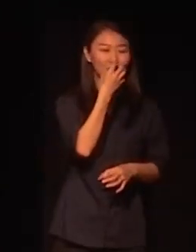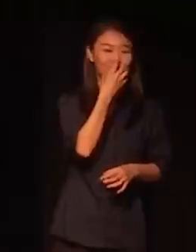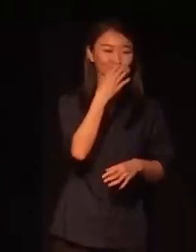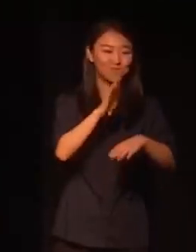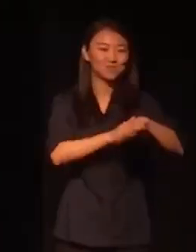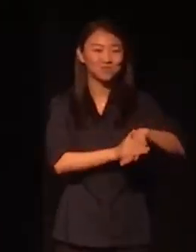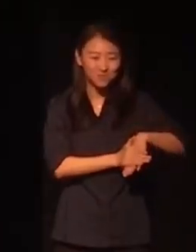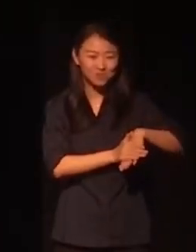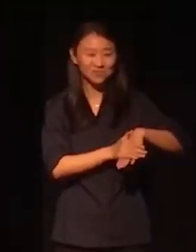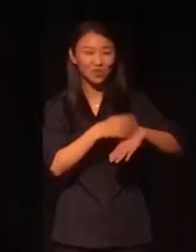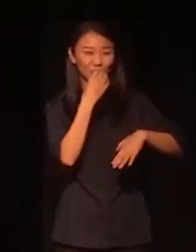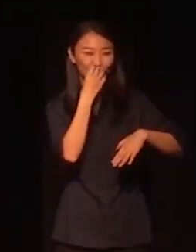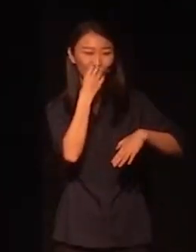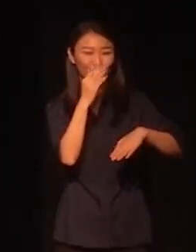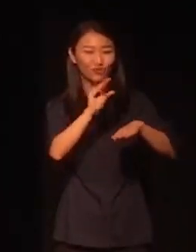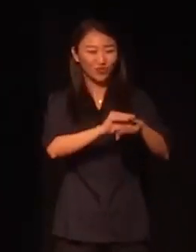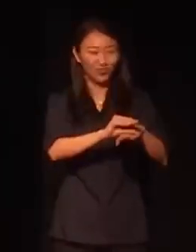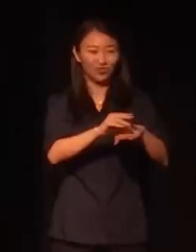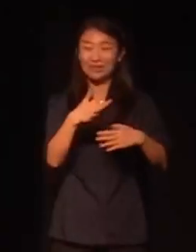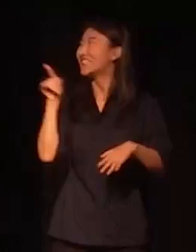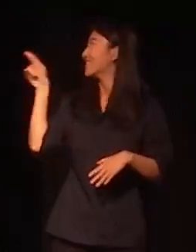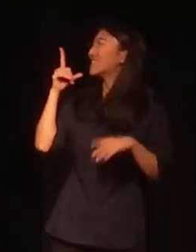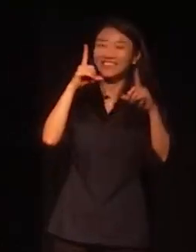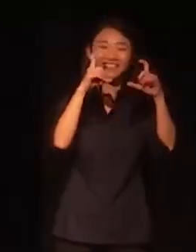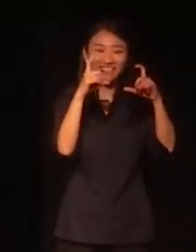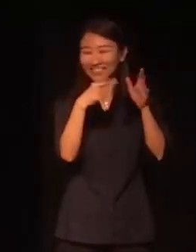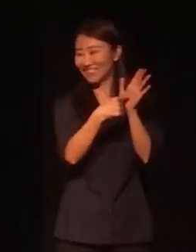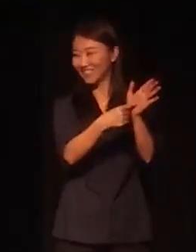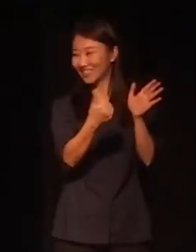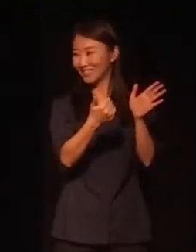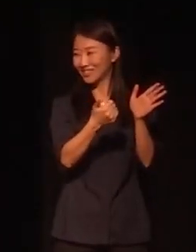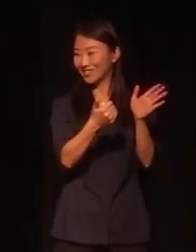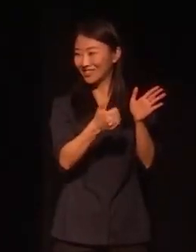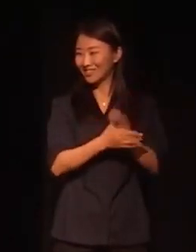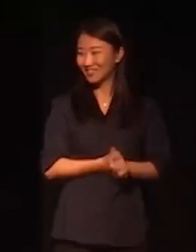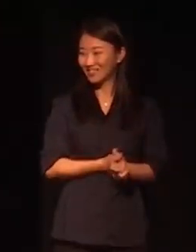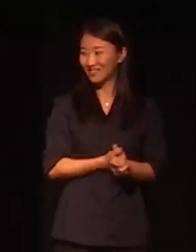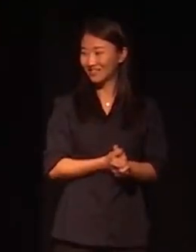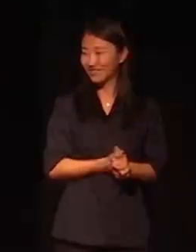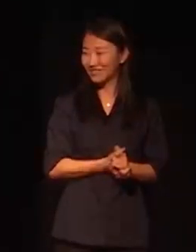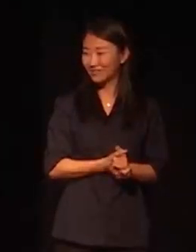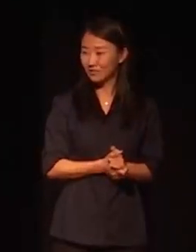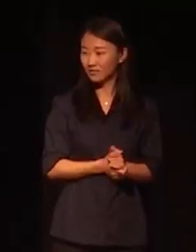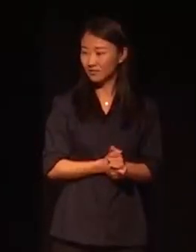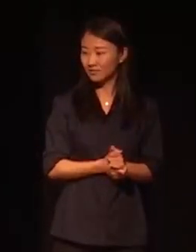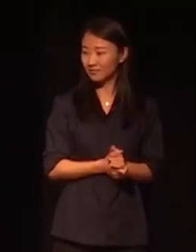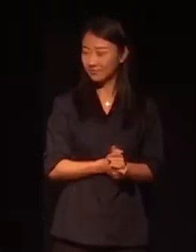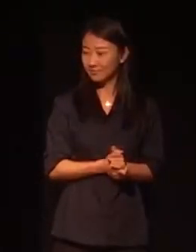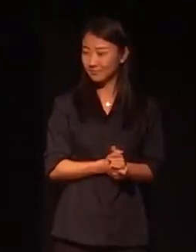all right? Now these photos and diagrams are made by my colleague